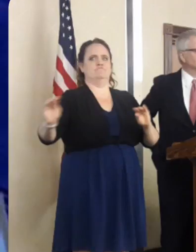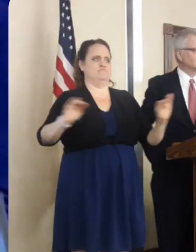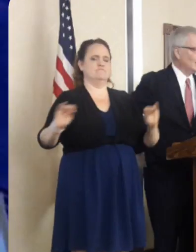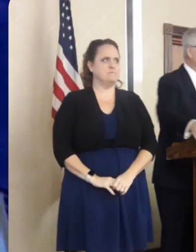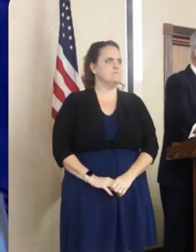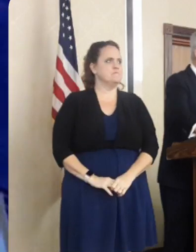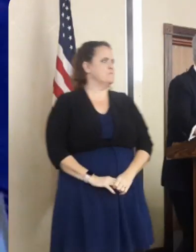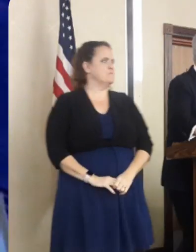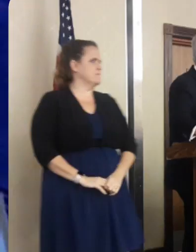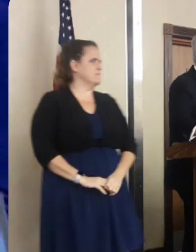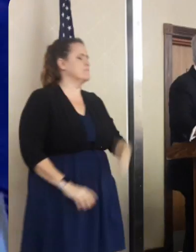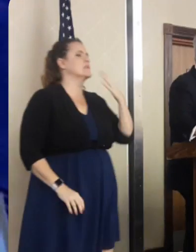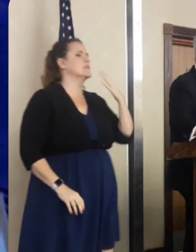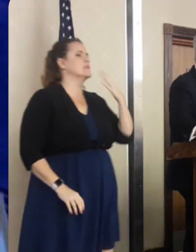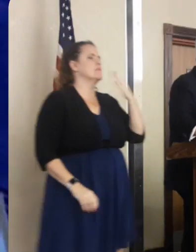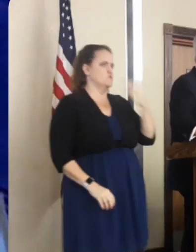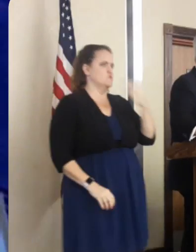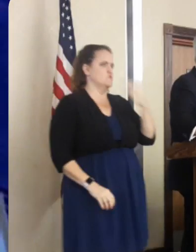Thank you, Mr. McCloskey.